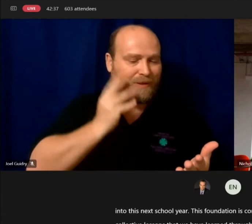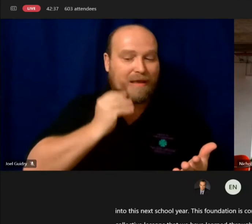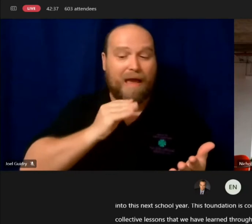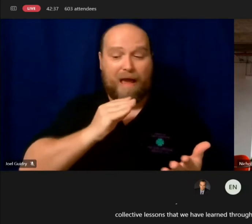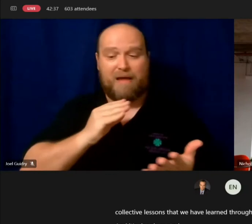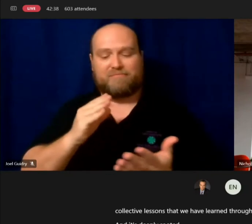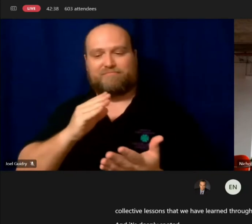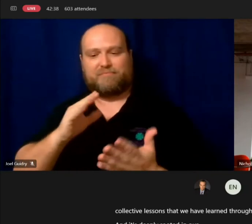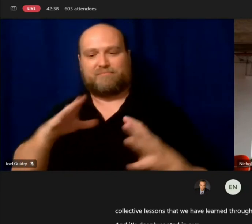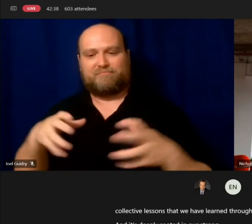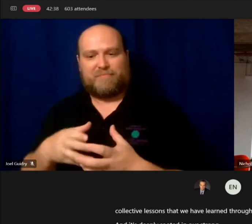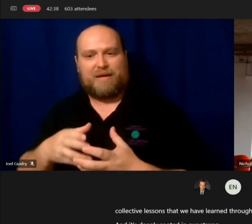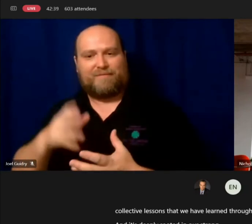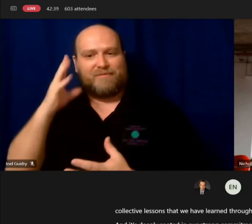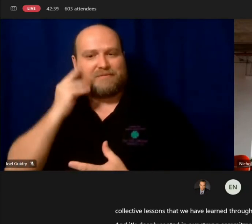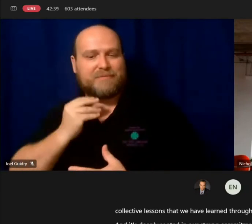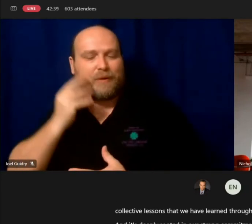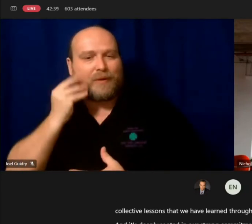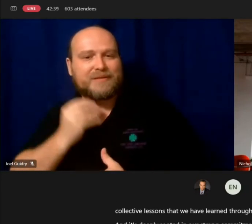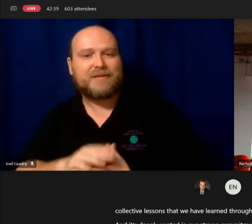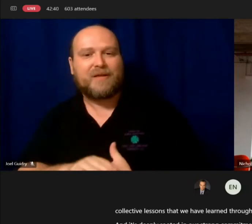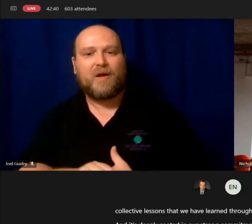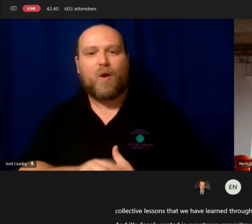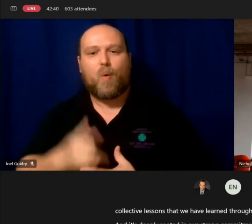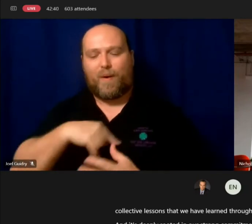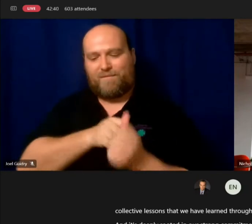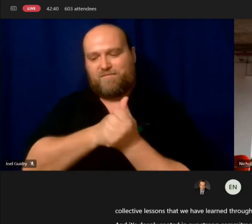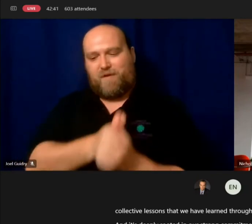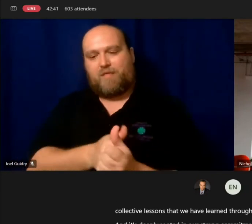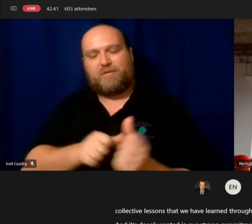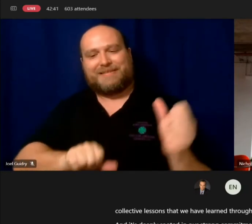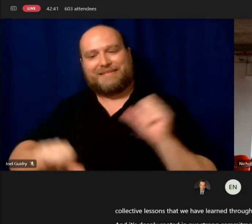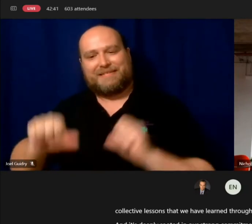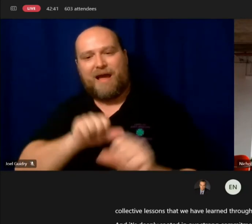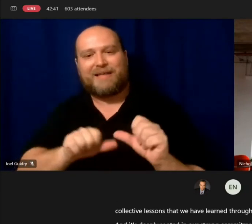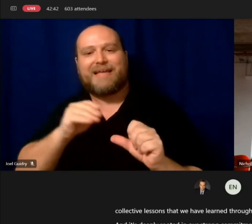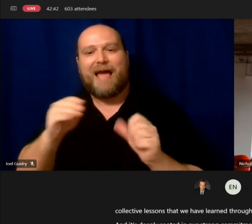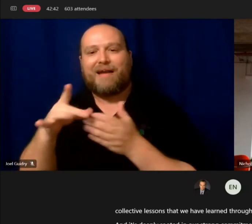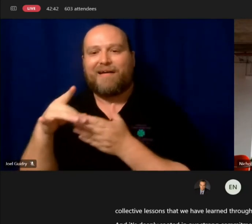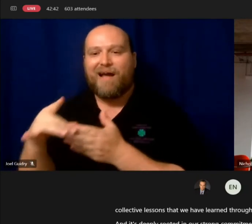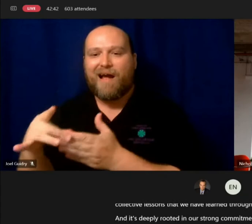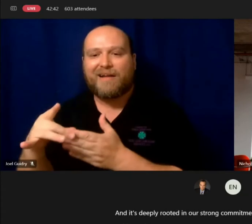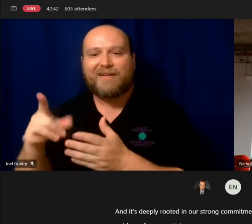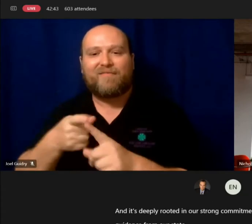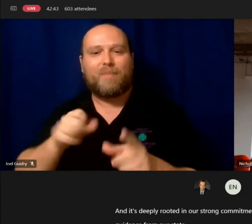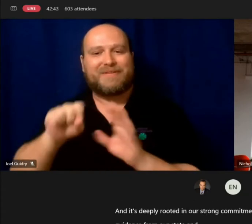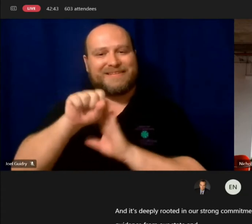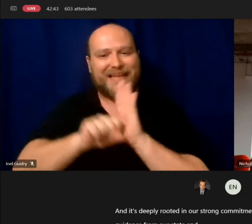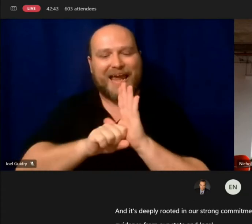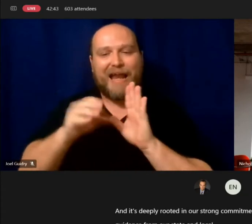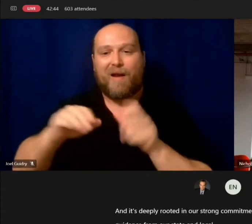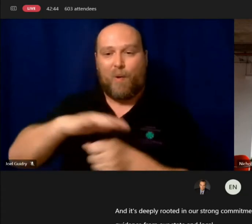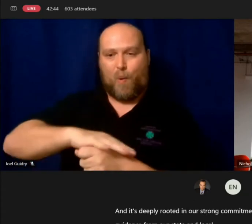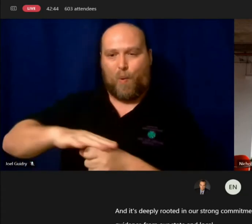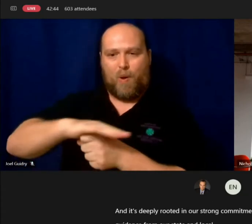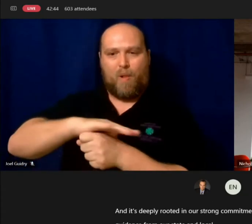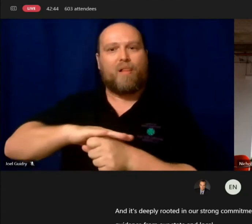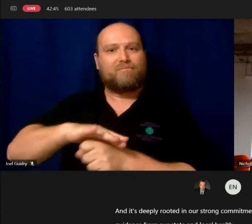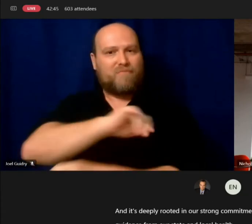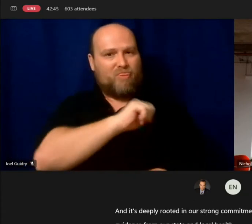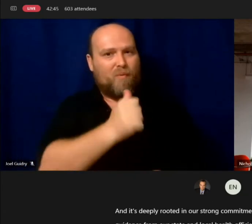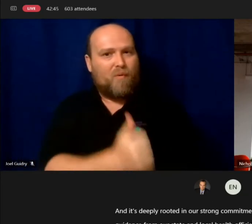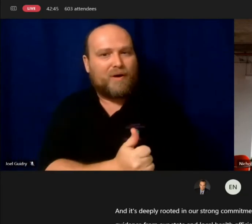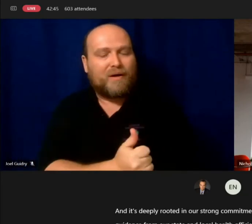commitment to following the science and guidance from our state and local health officials. It's supported through the